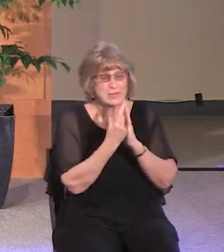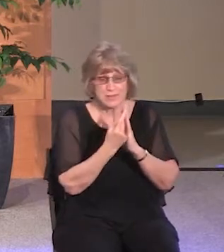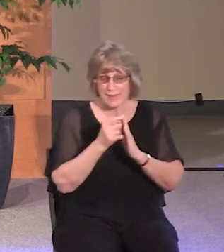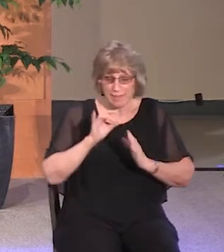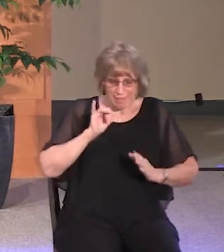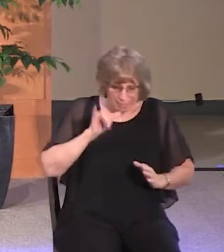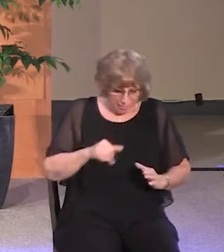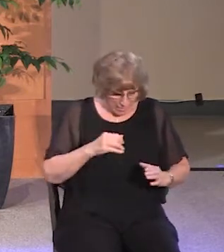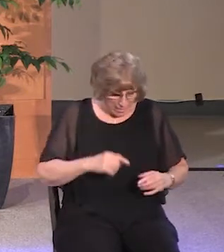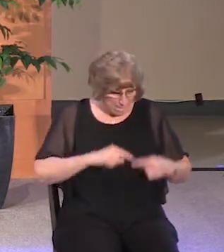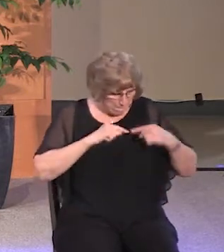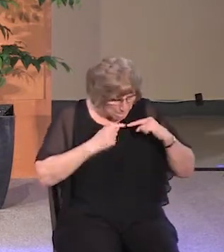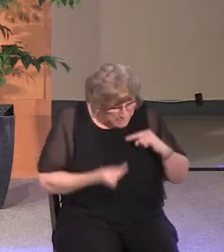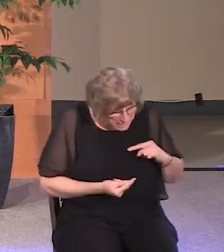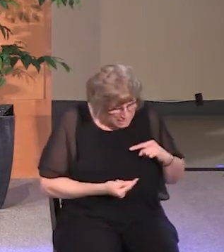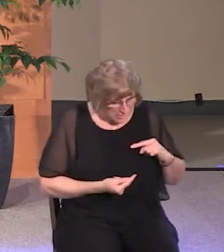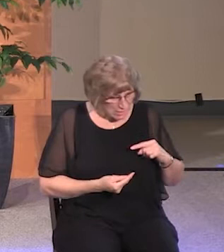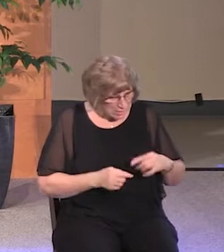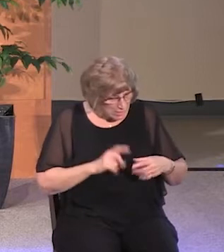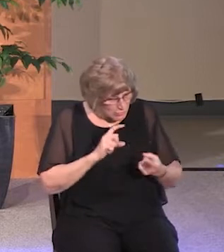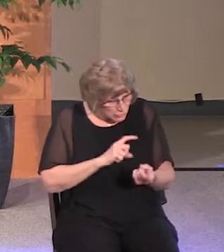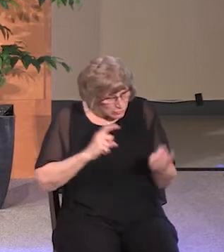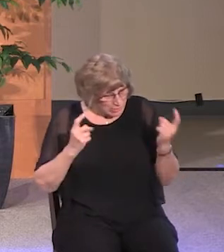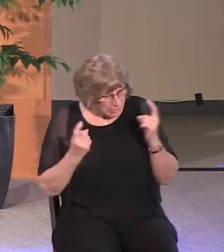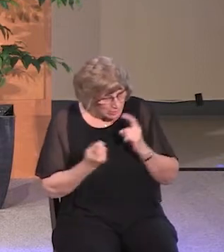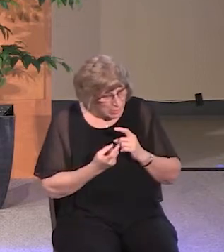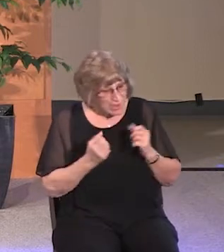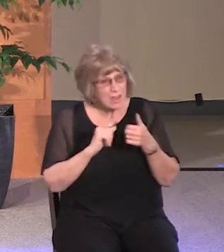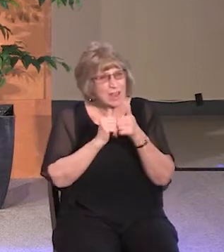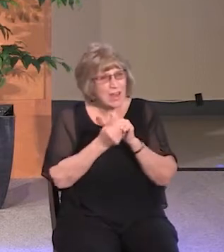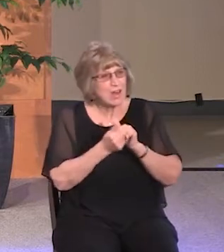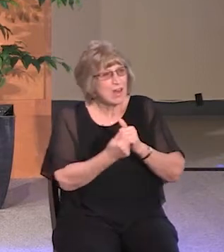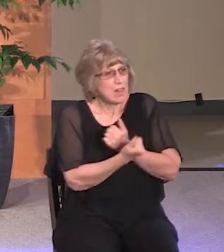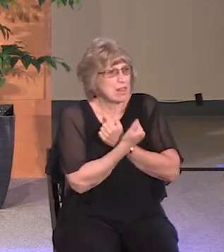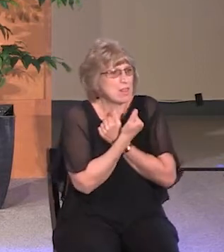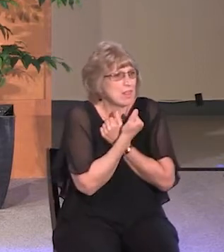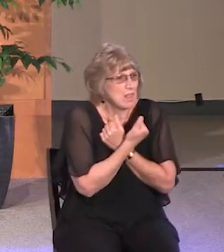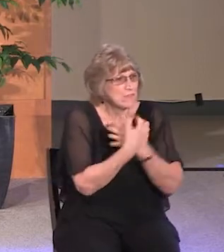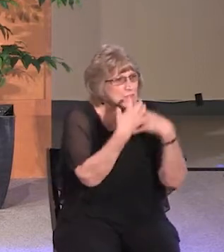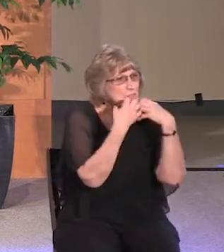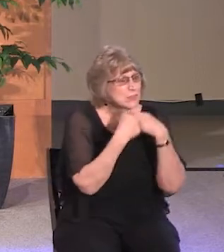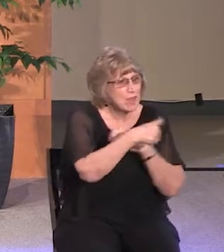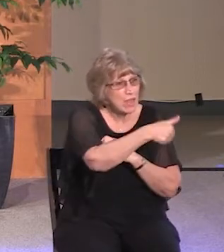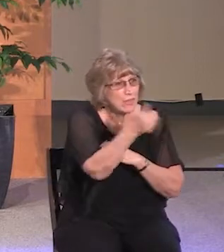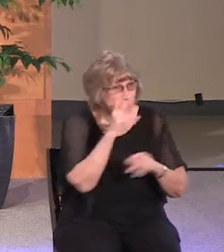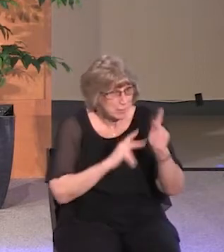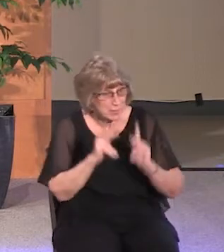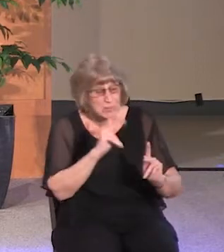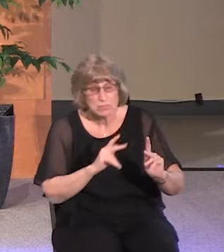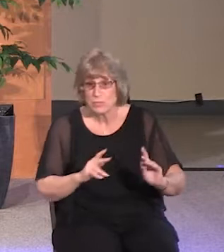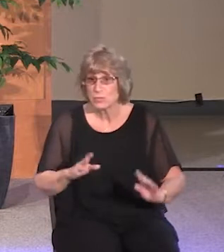and disillusionment by loving and caring for others. Do you understand why I'm such a proponent about